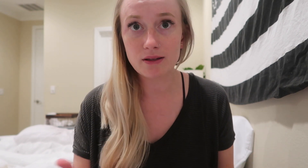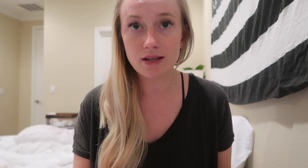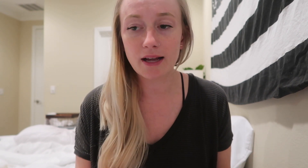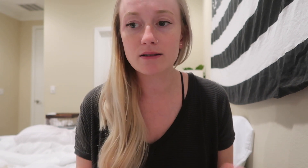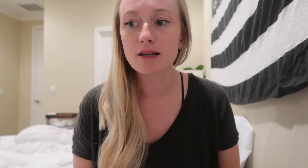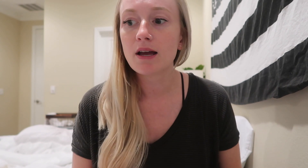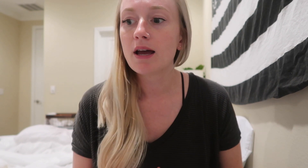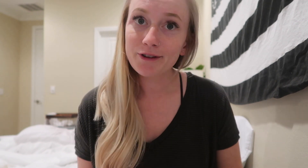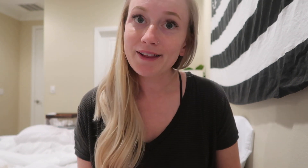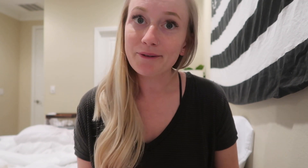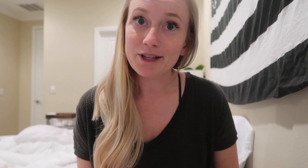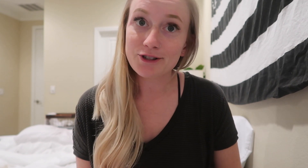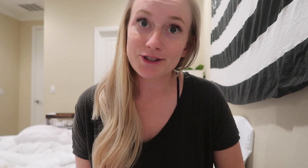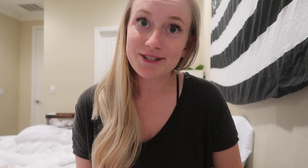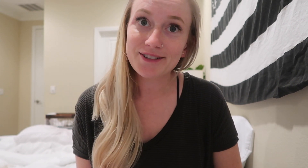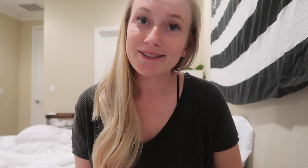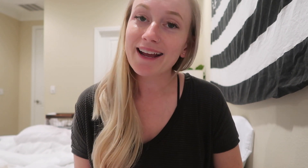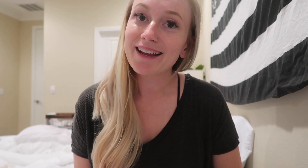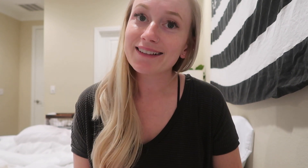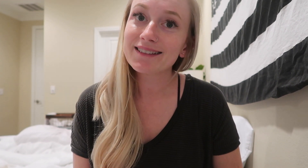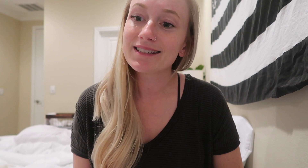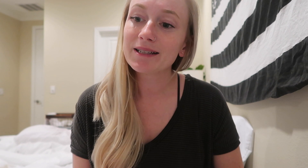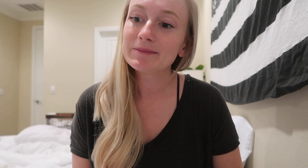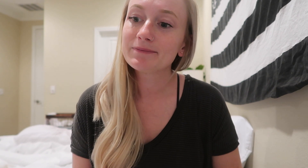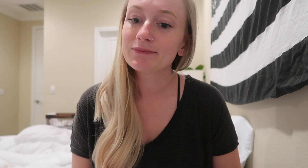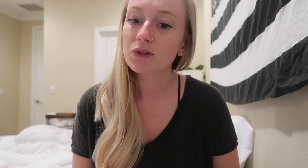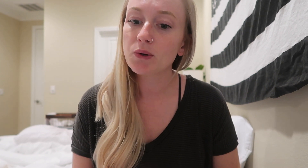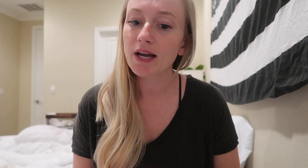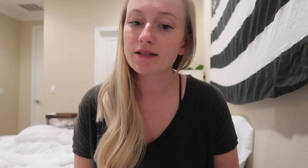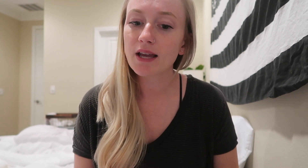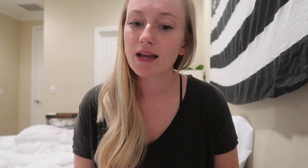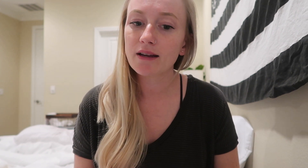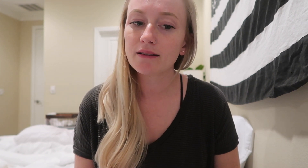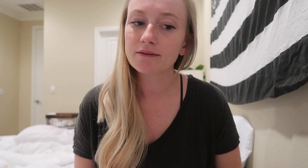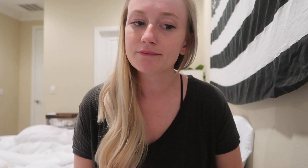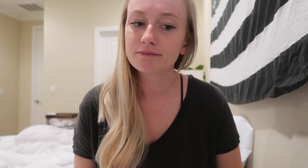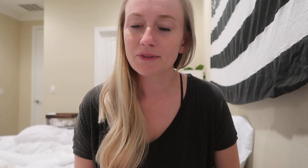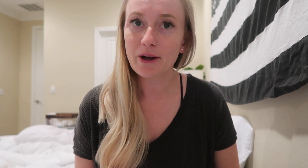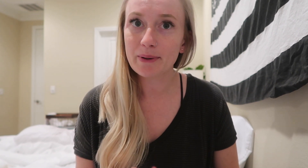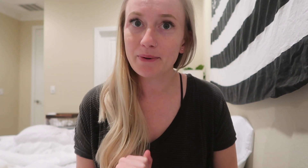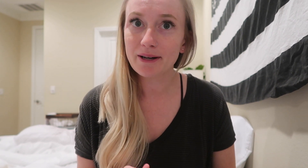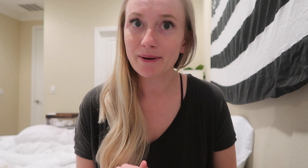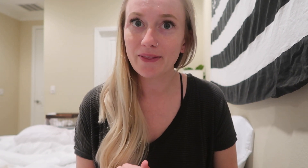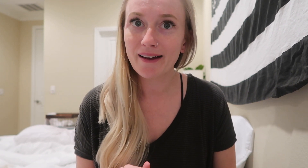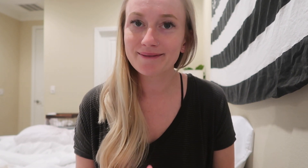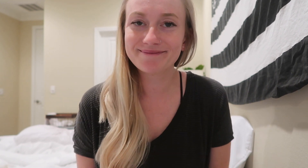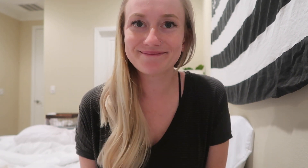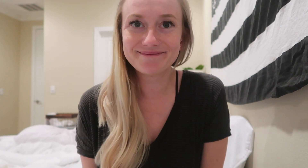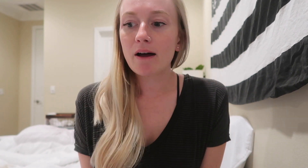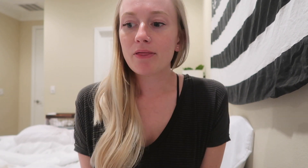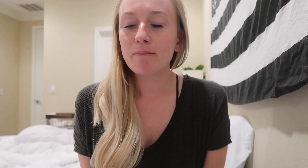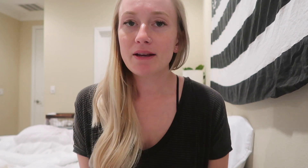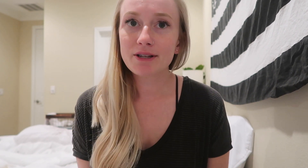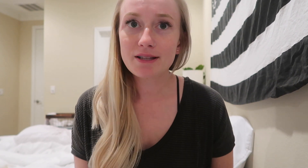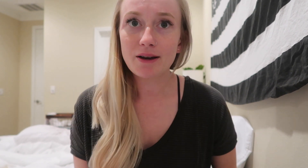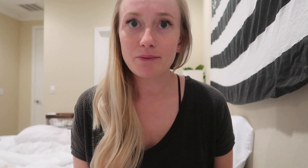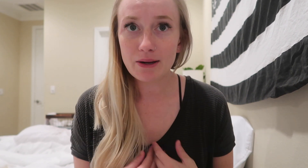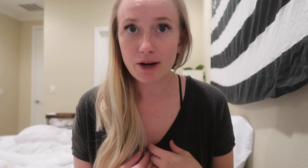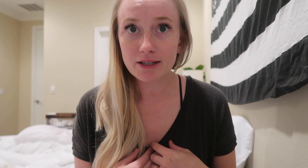the signs. Hopefully that reassures you and you guys can not be worried about that. The main reason that we wanted to